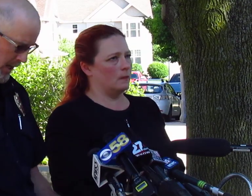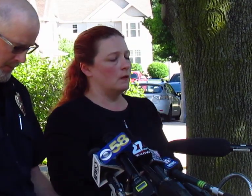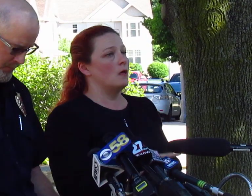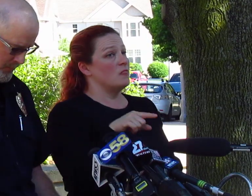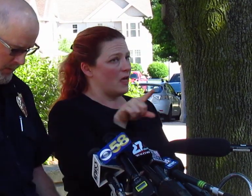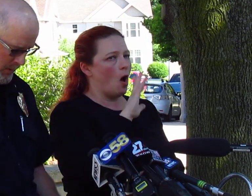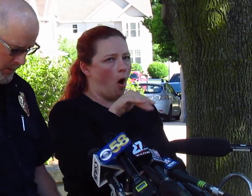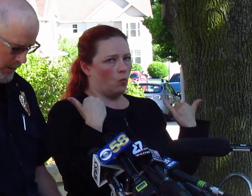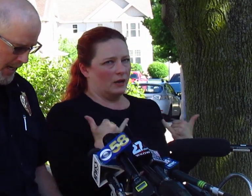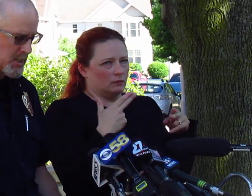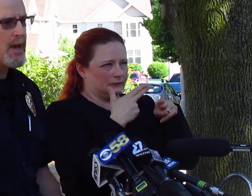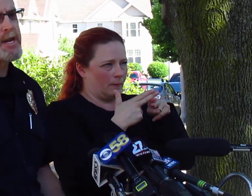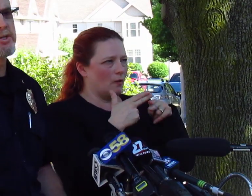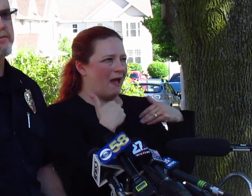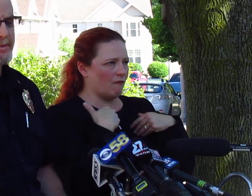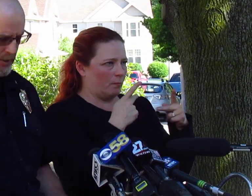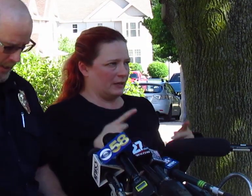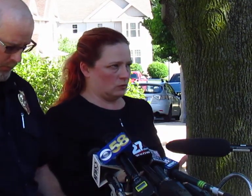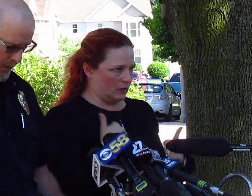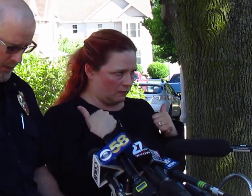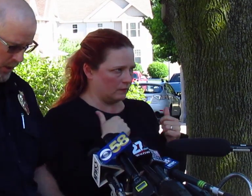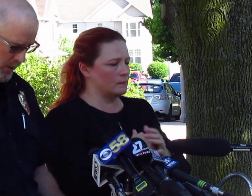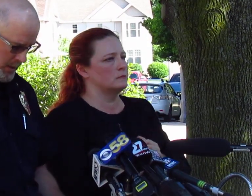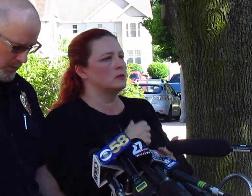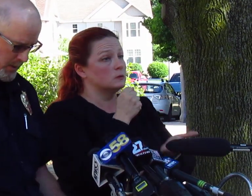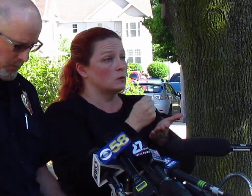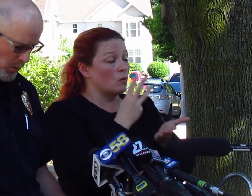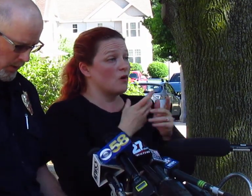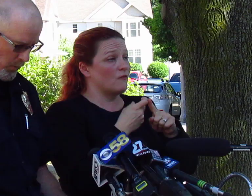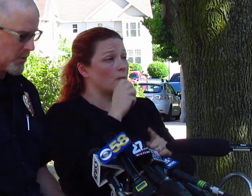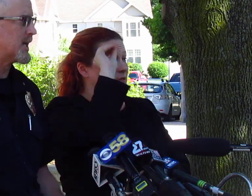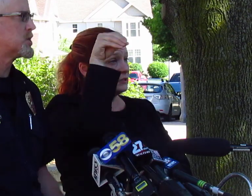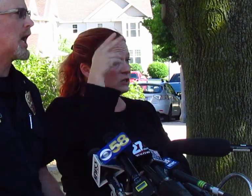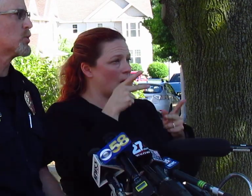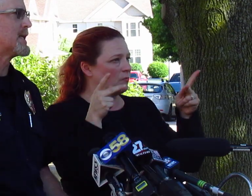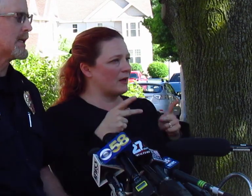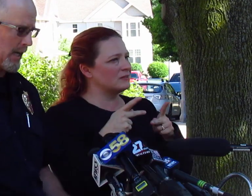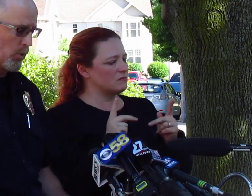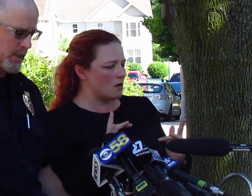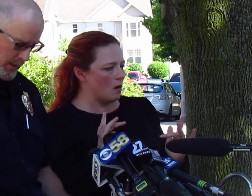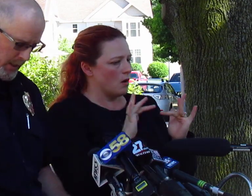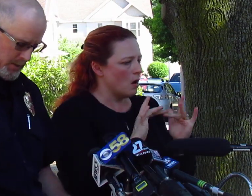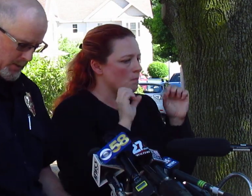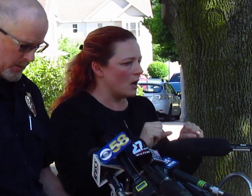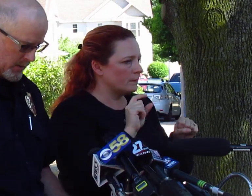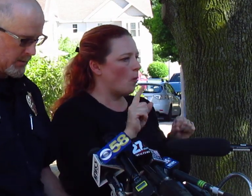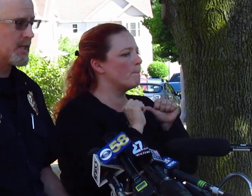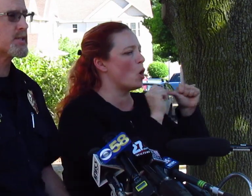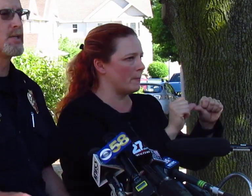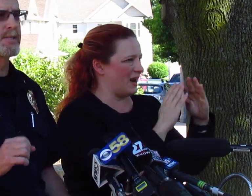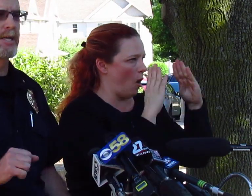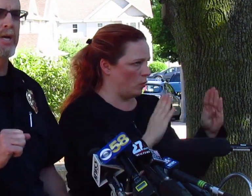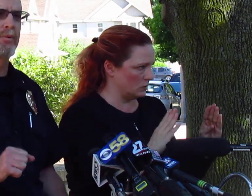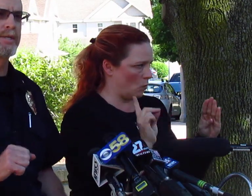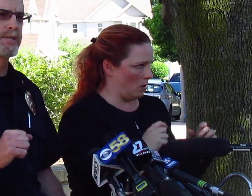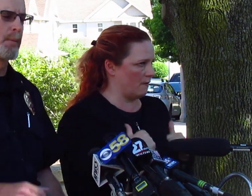to stay. Case managers from Sunshine Place are reaching out to them shortly with potential housing leads. This